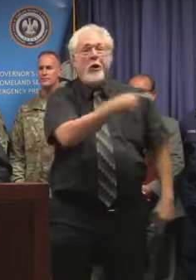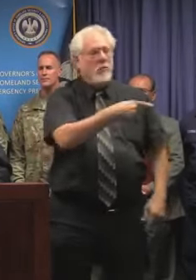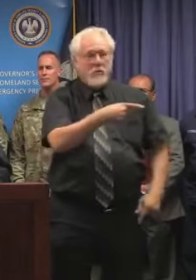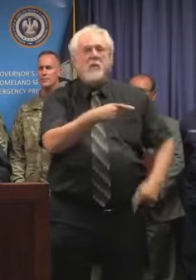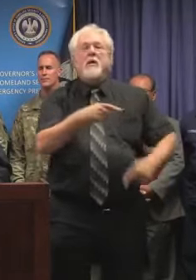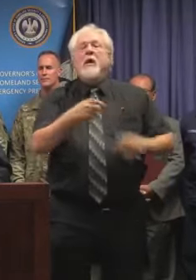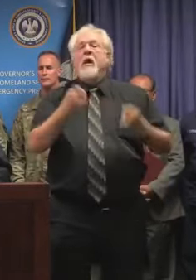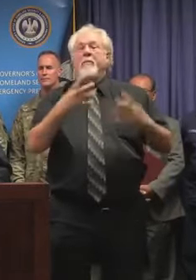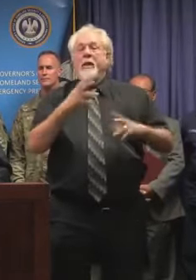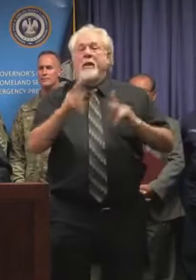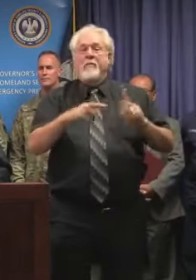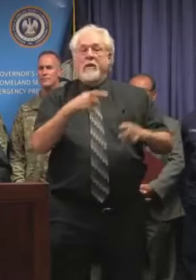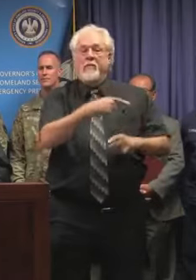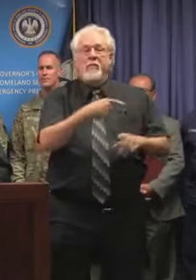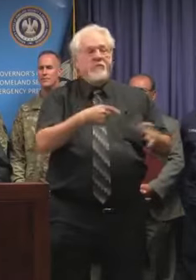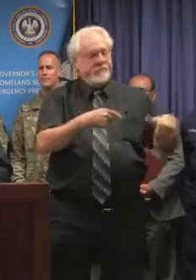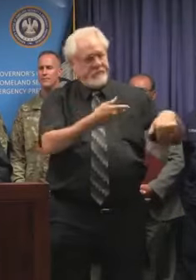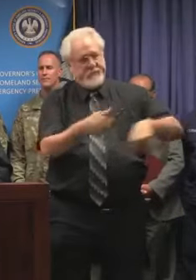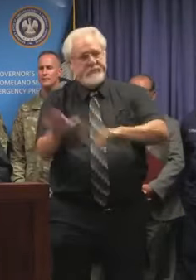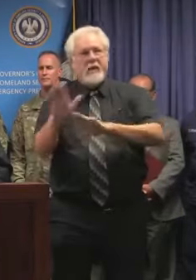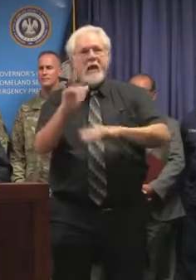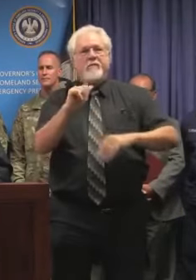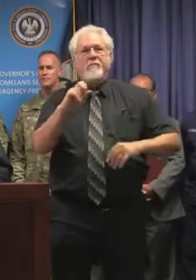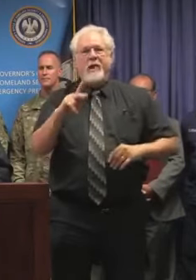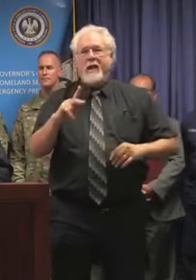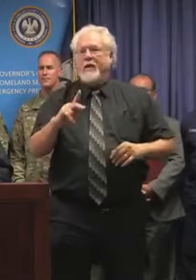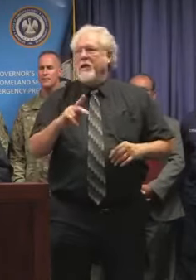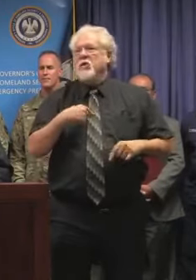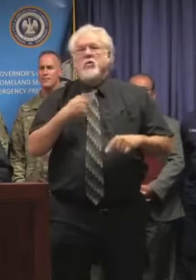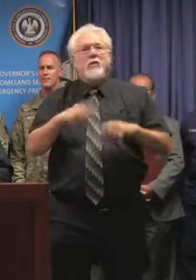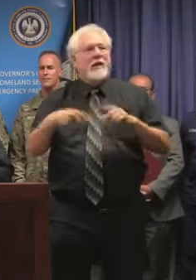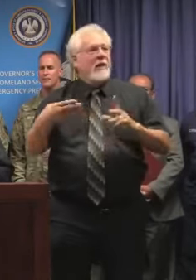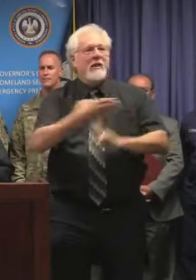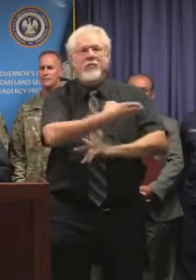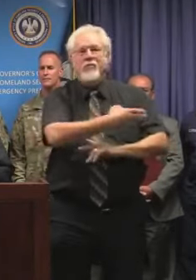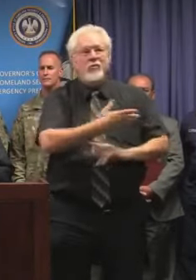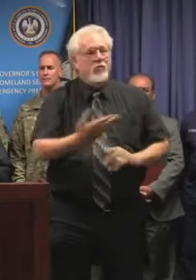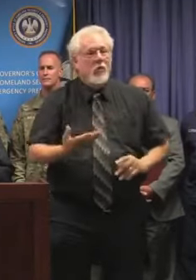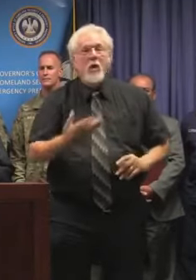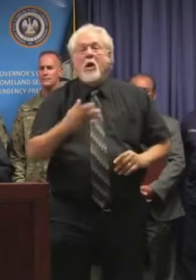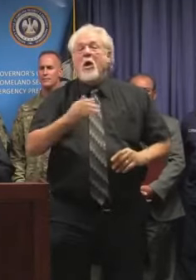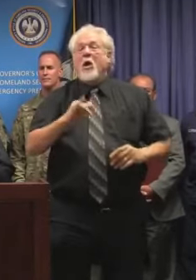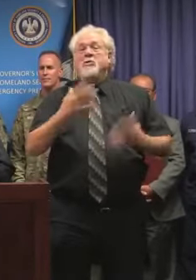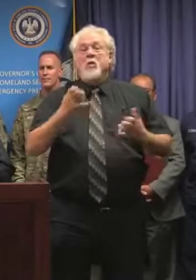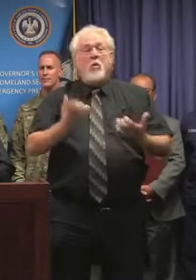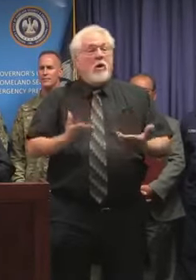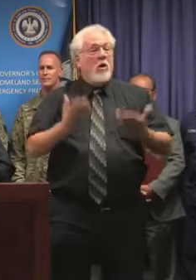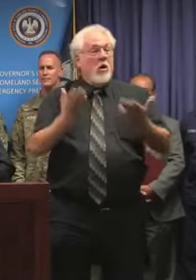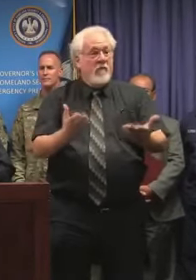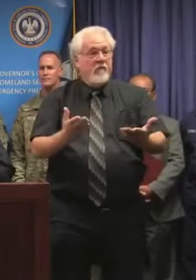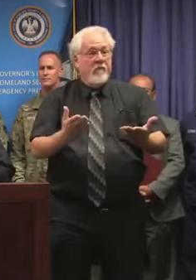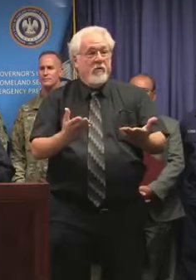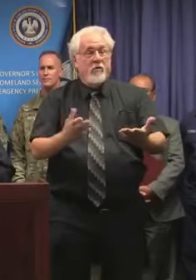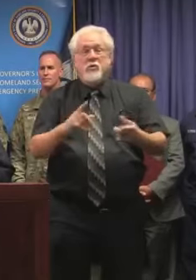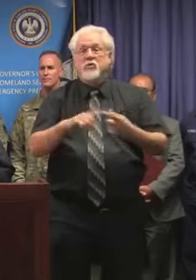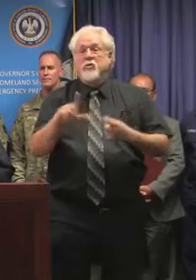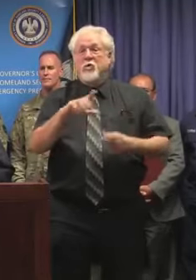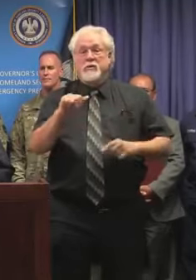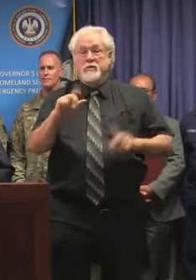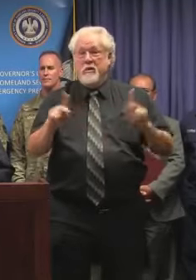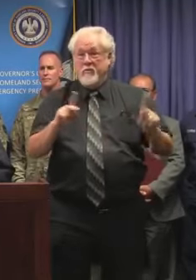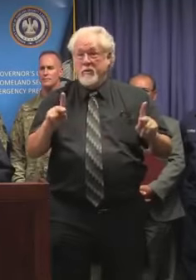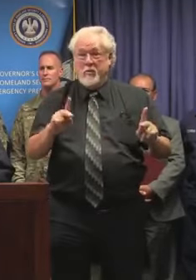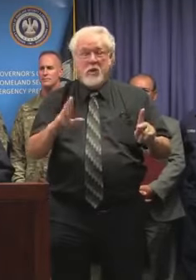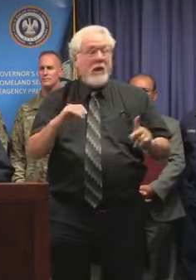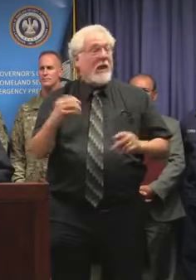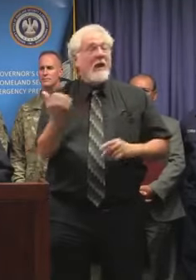A lot of those people are being turned back, and you can't get through. We also want to offer to Louisiana residents, as